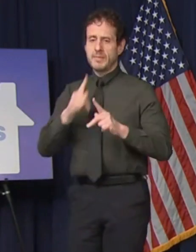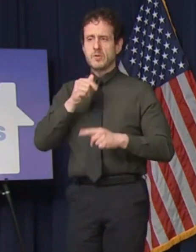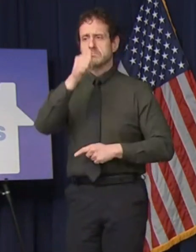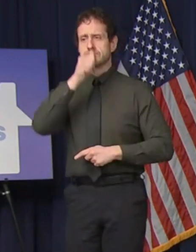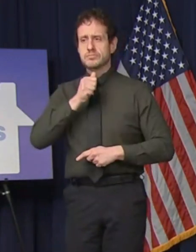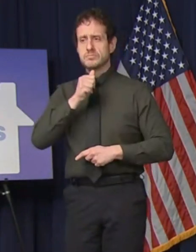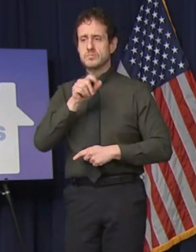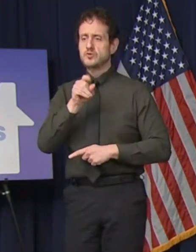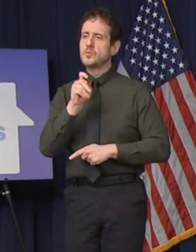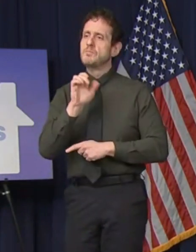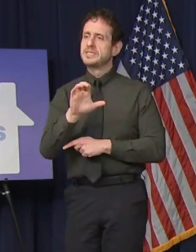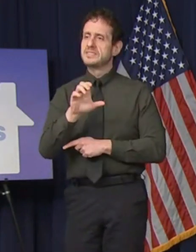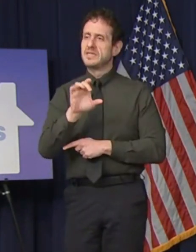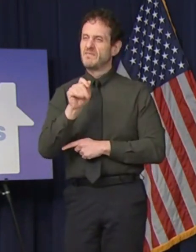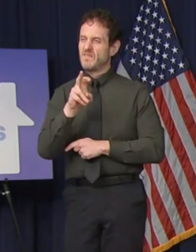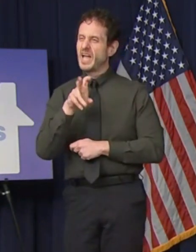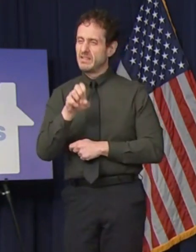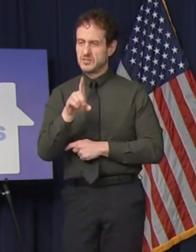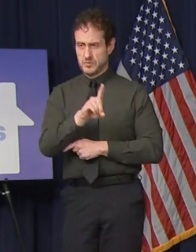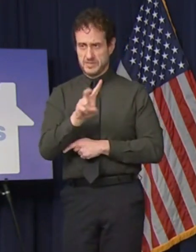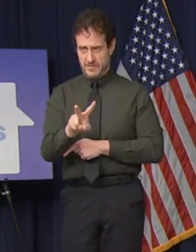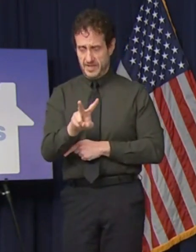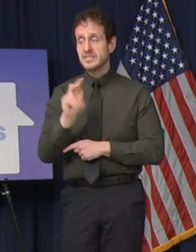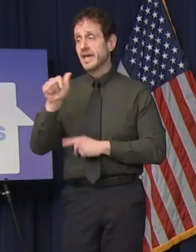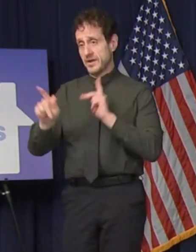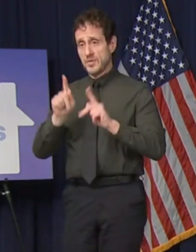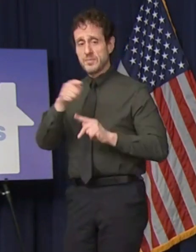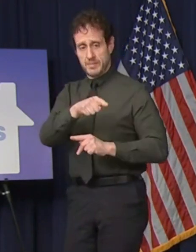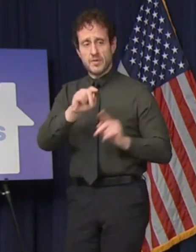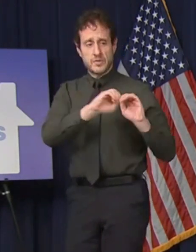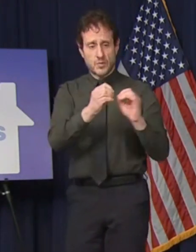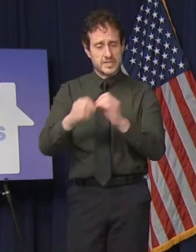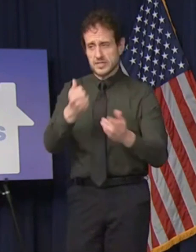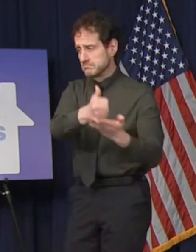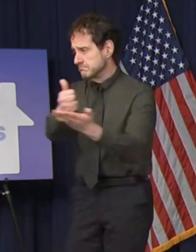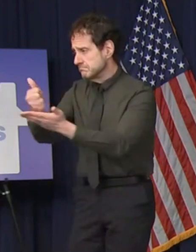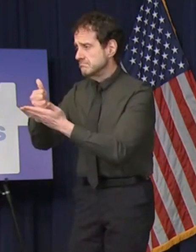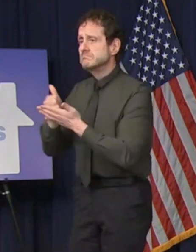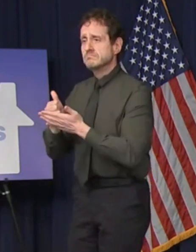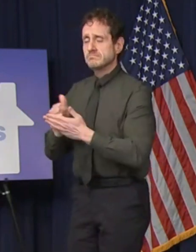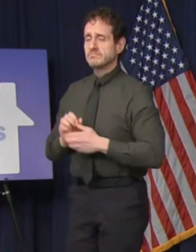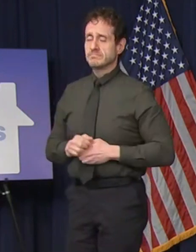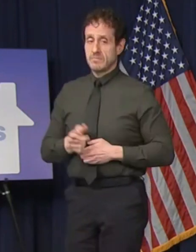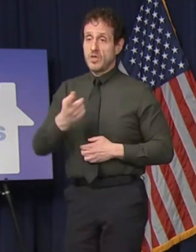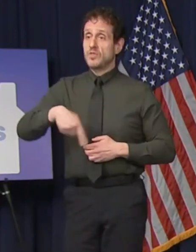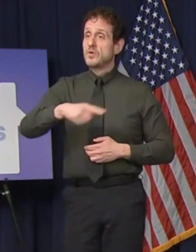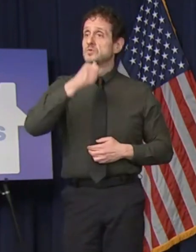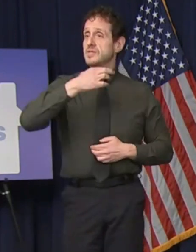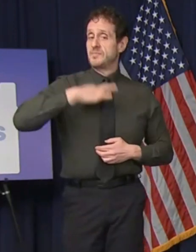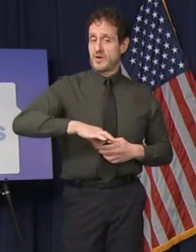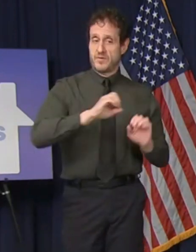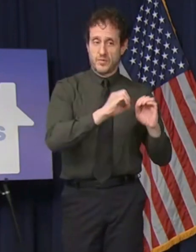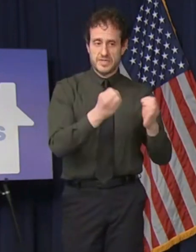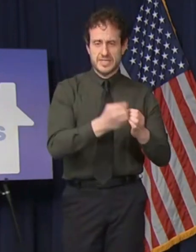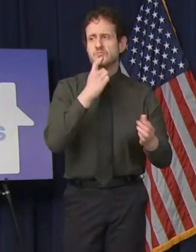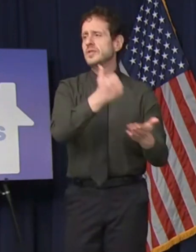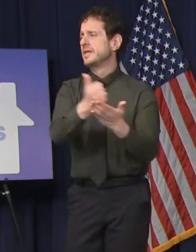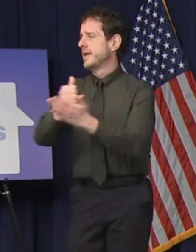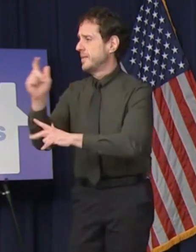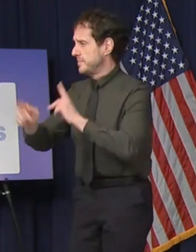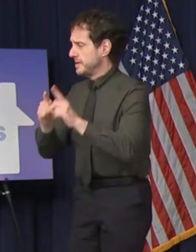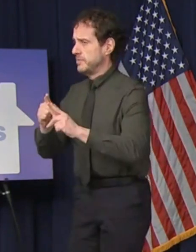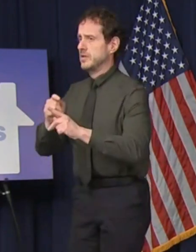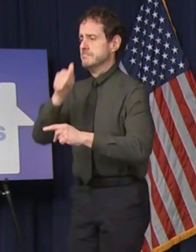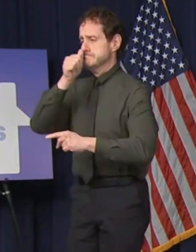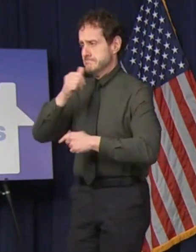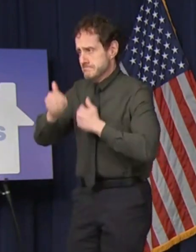and others. These are organizations that are truly carrying their communities through this pandemic, and I am so very